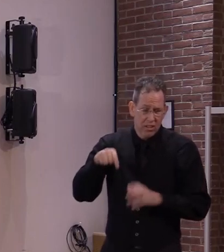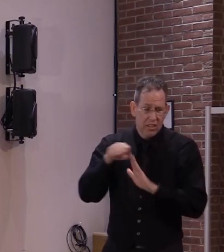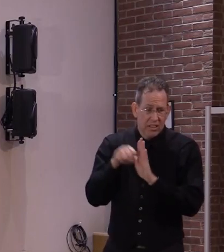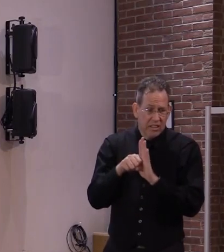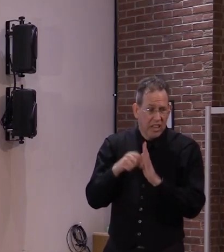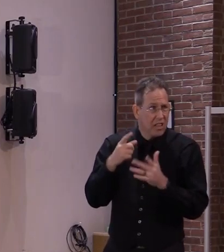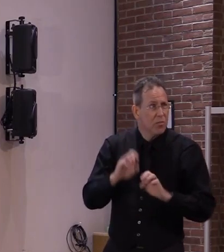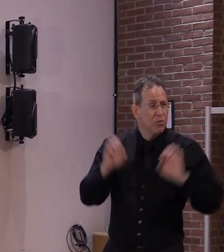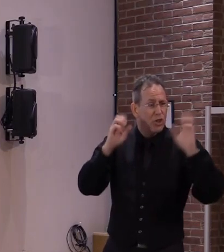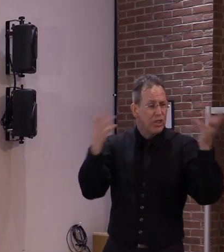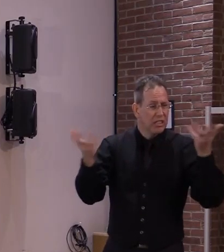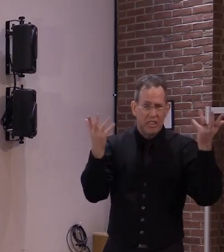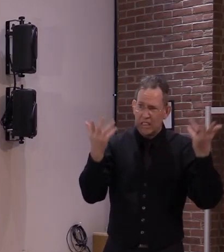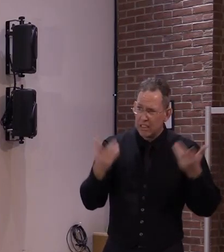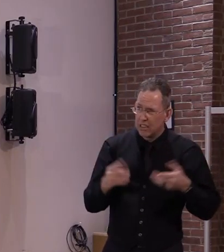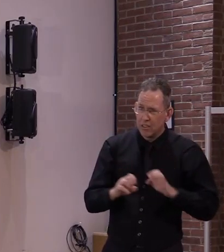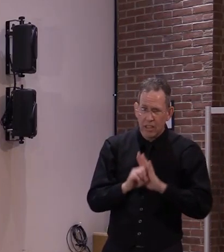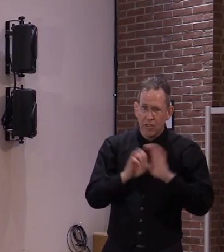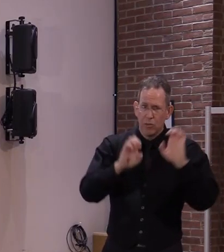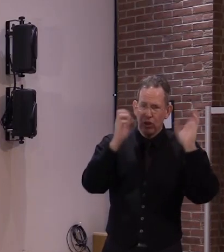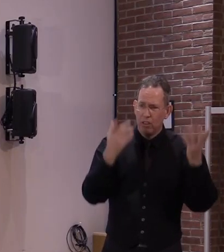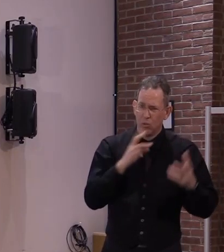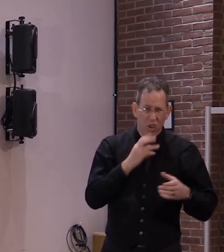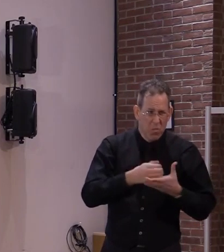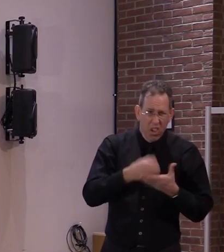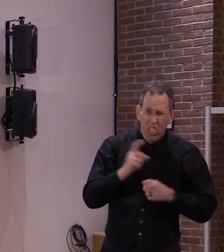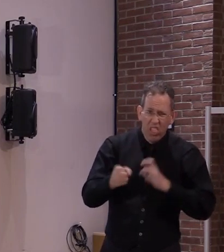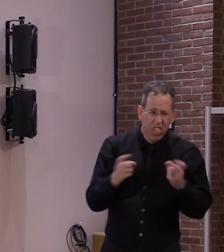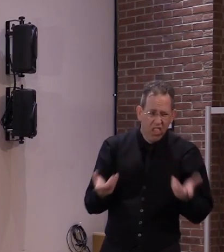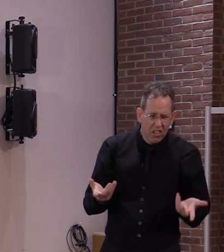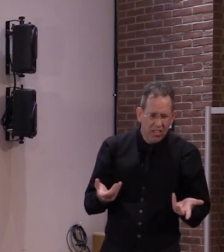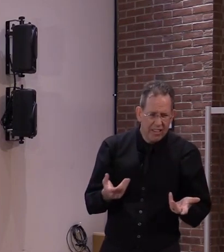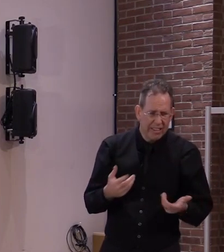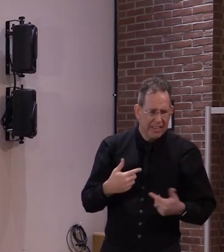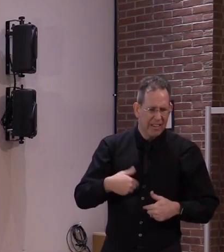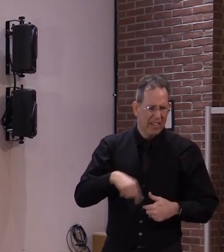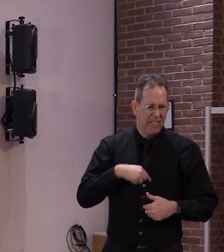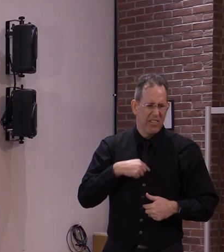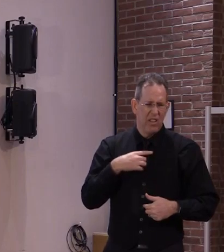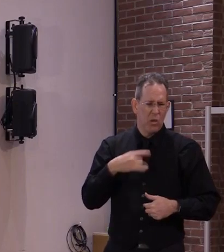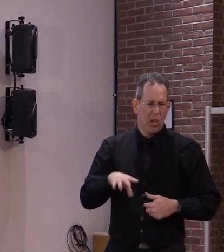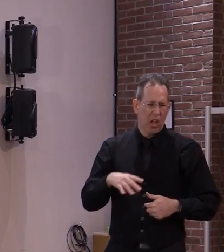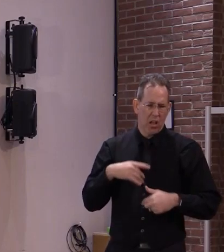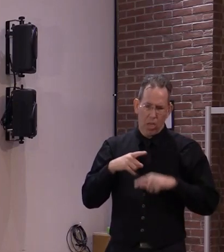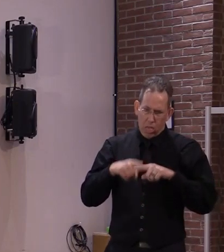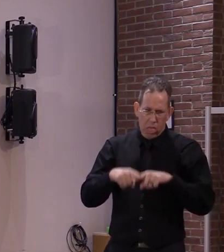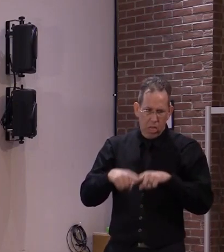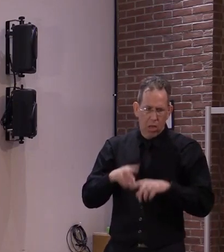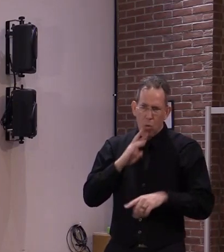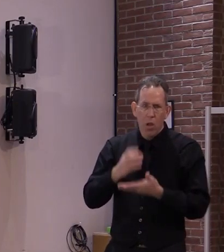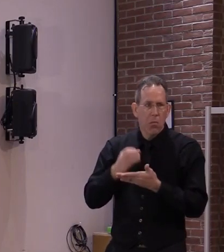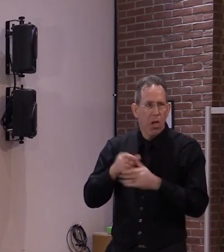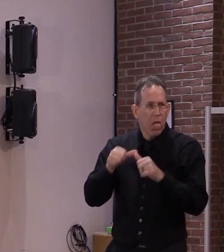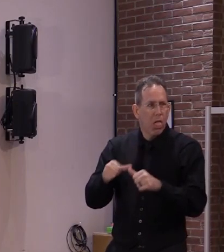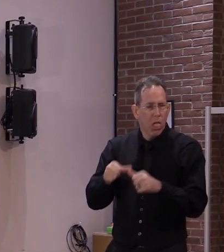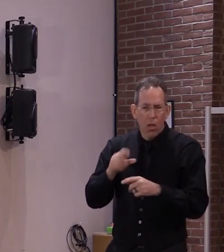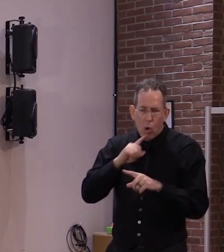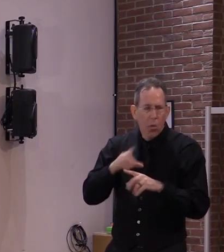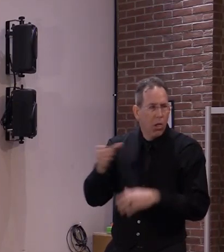to see systems stay on bottled water any longer than absolutely essential, in part because it's a complicated management